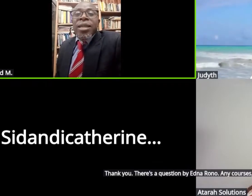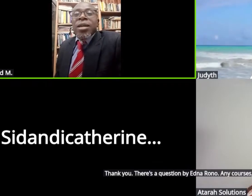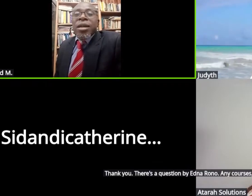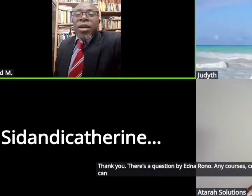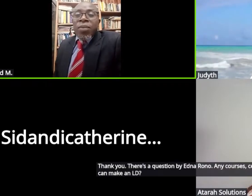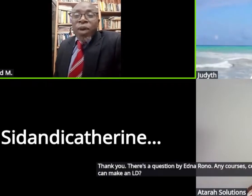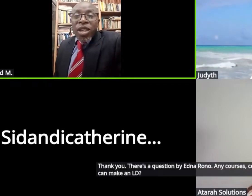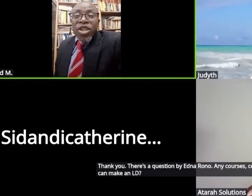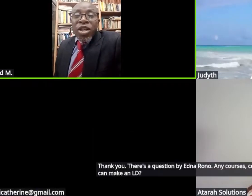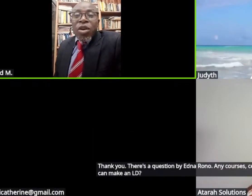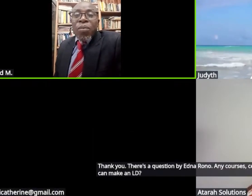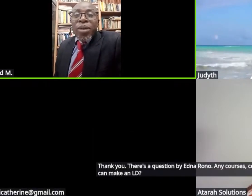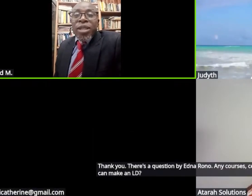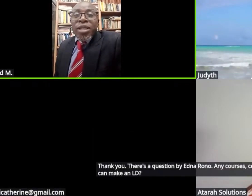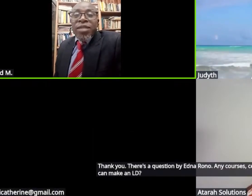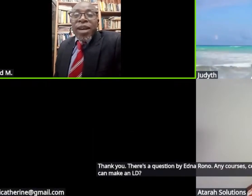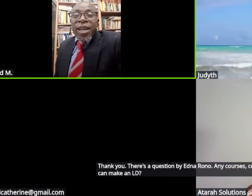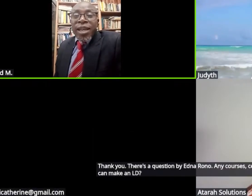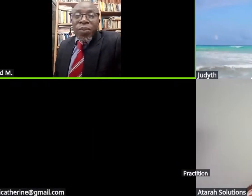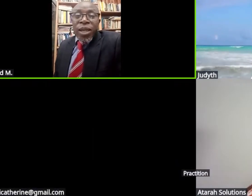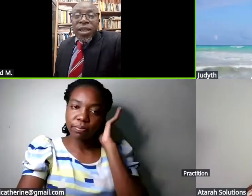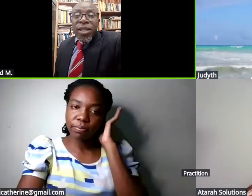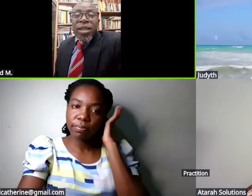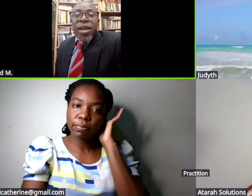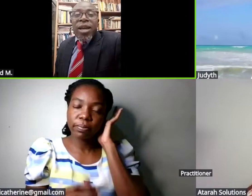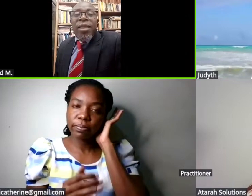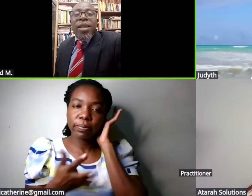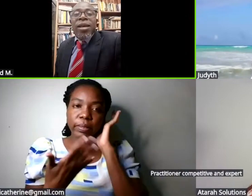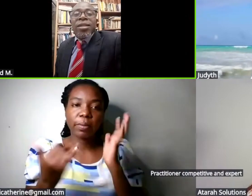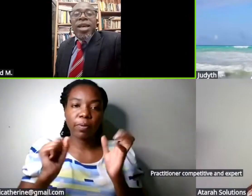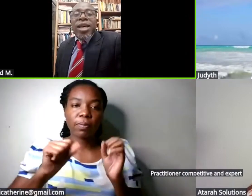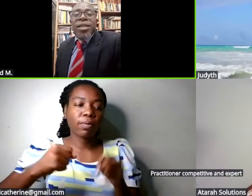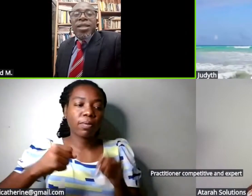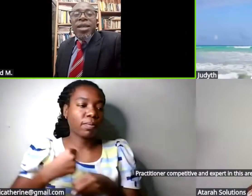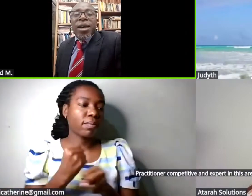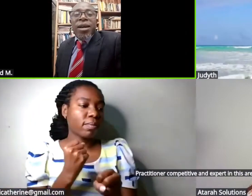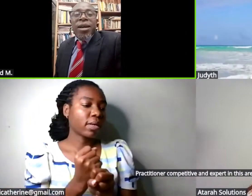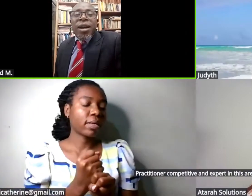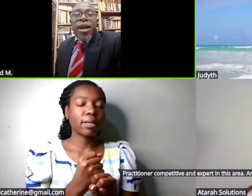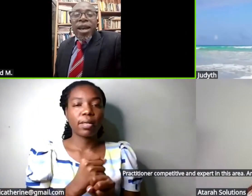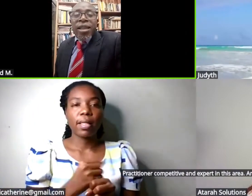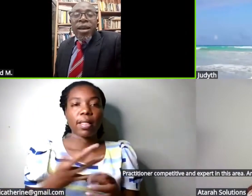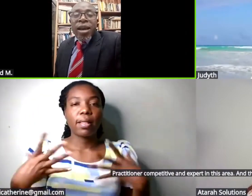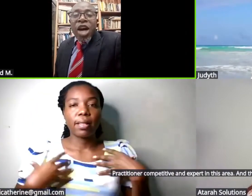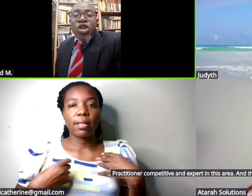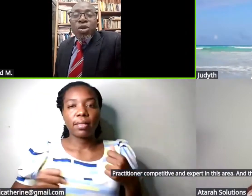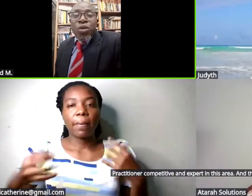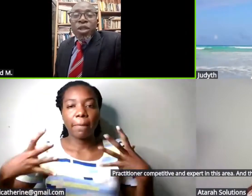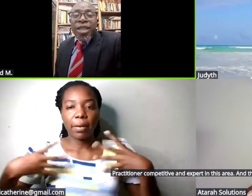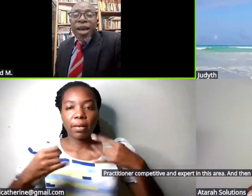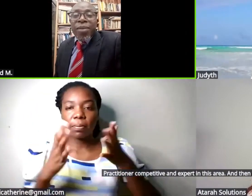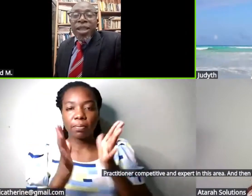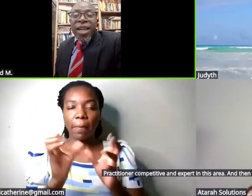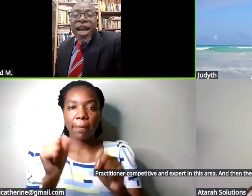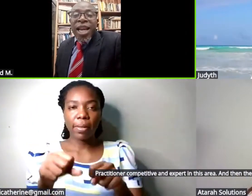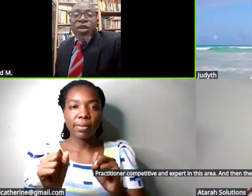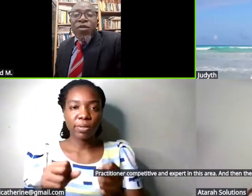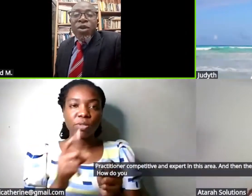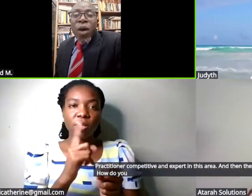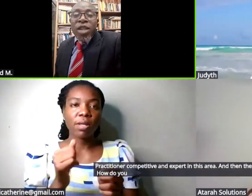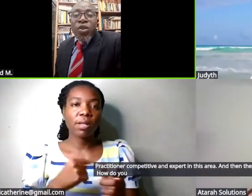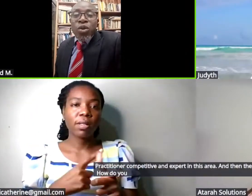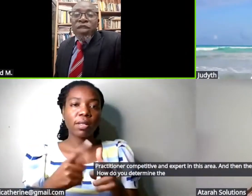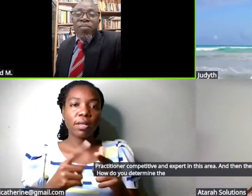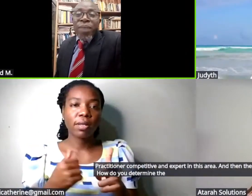LD practitioner competitive and expert in this area? And then there is Esther Kangede. How do you determine the kind